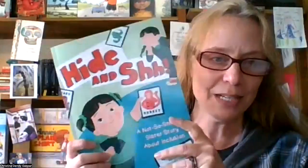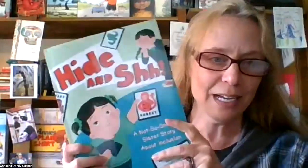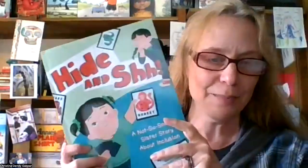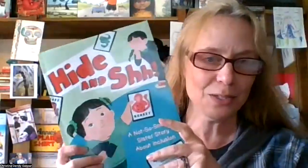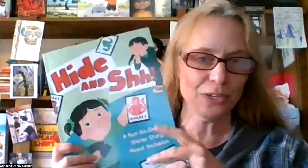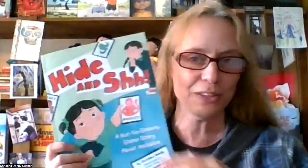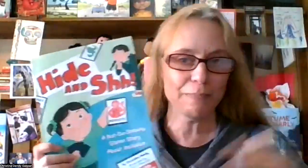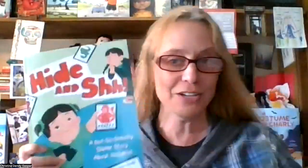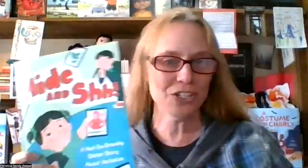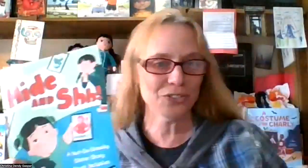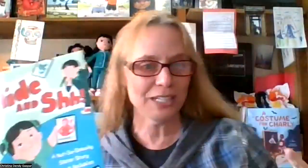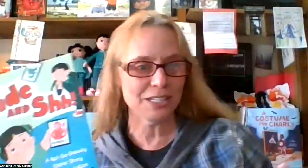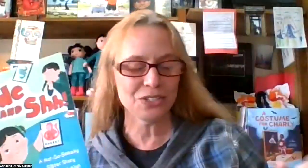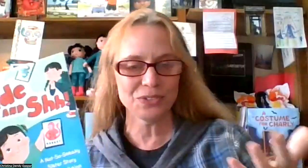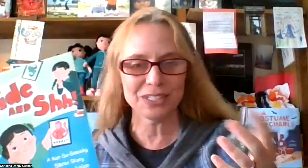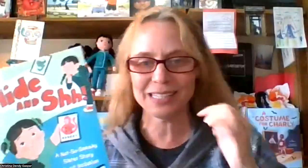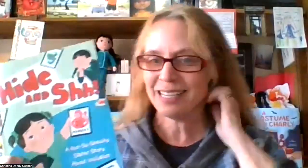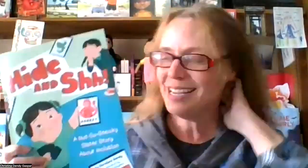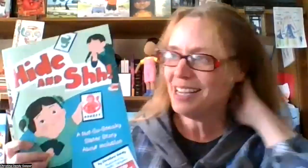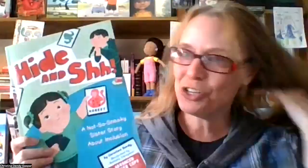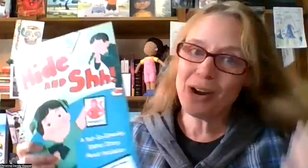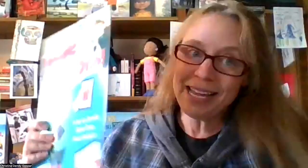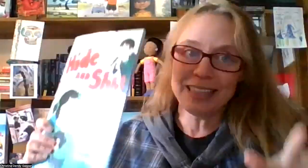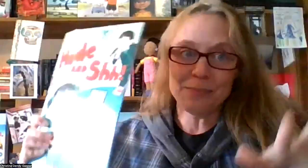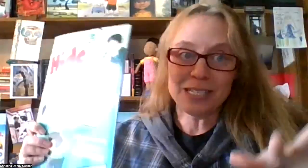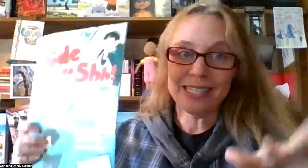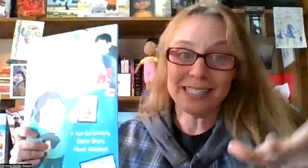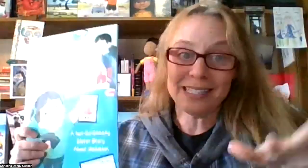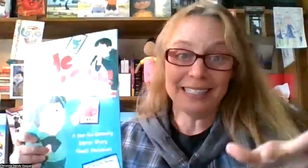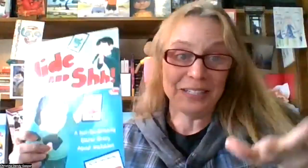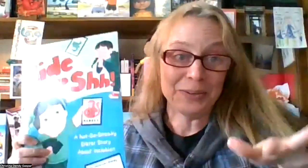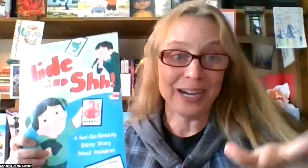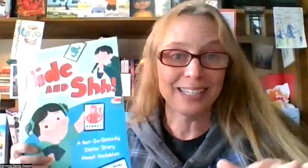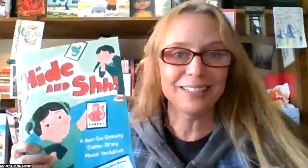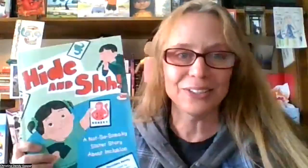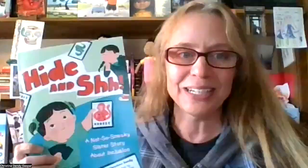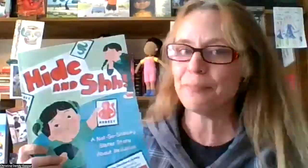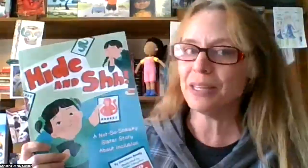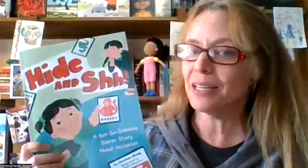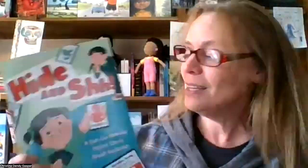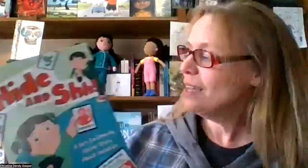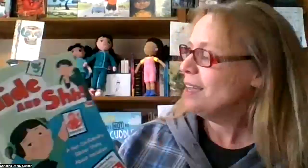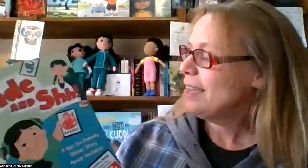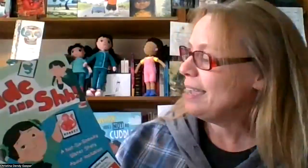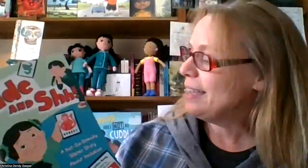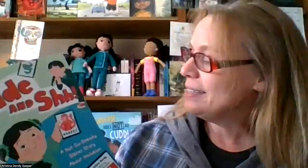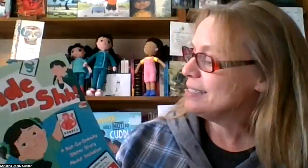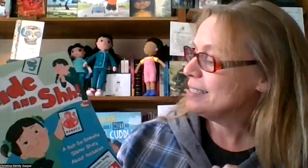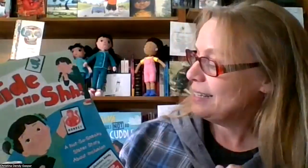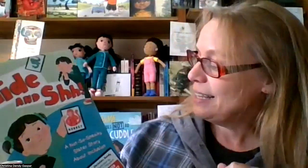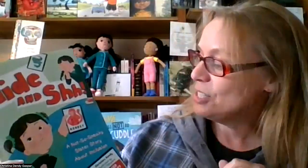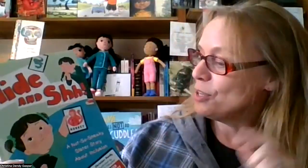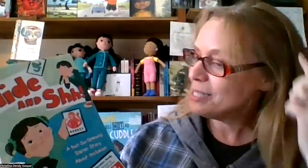parent sometimes with my children and students to try and get them to sit still and quiet during something.